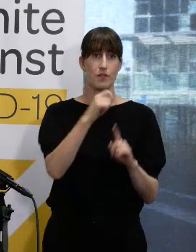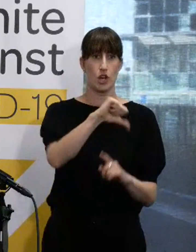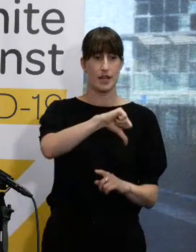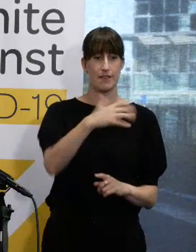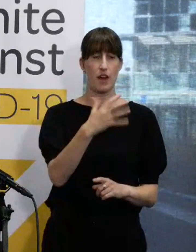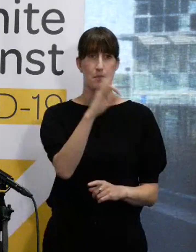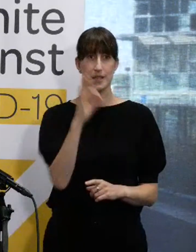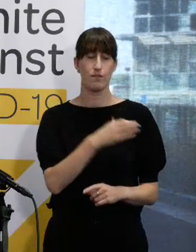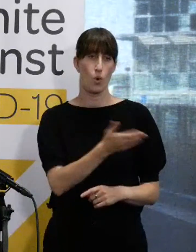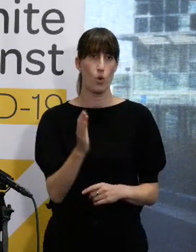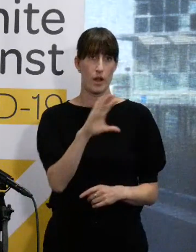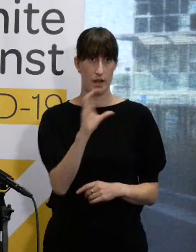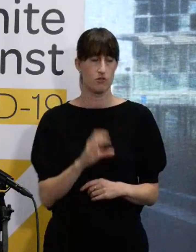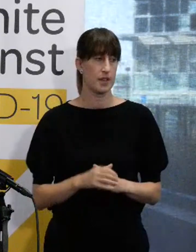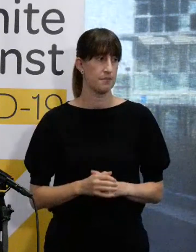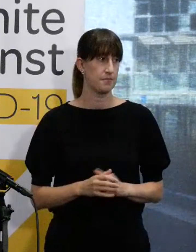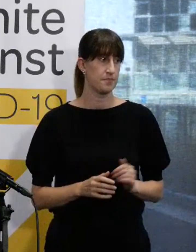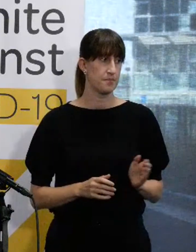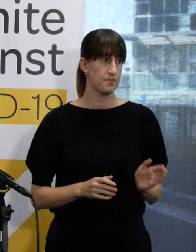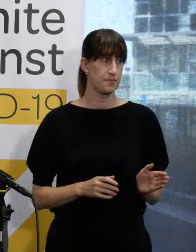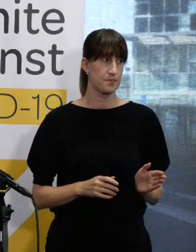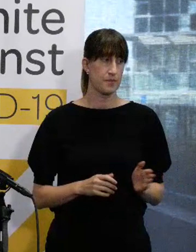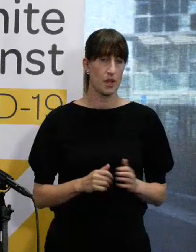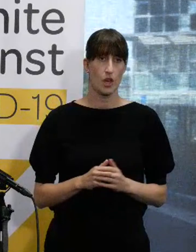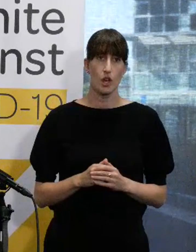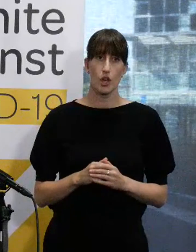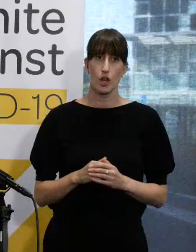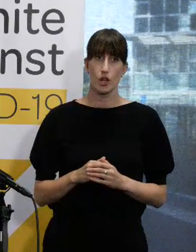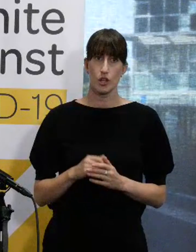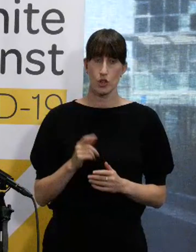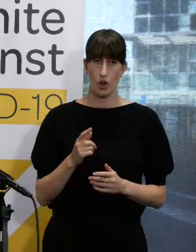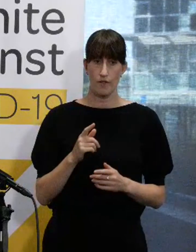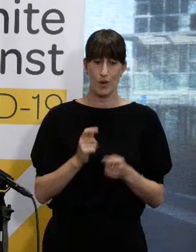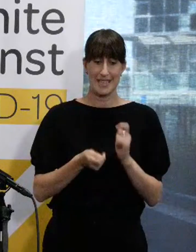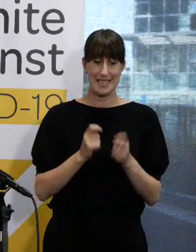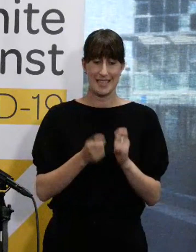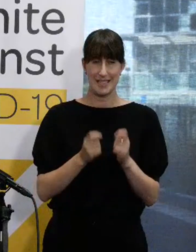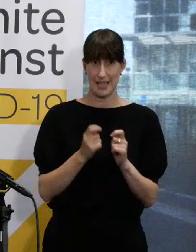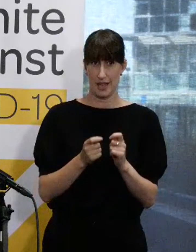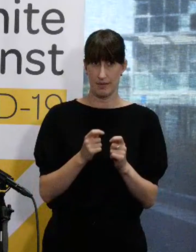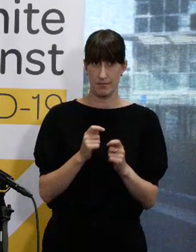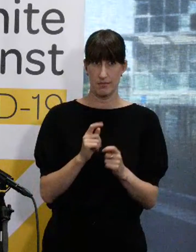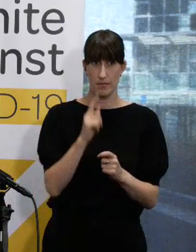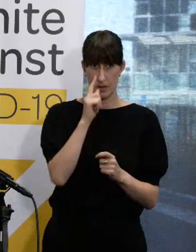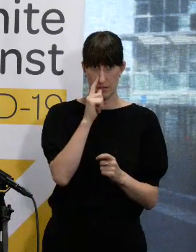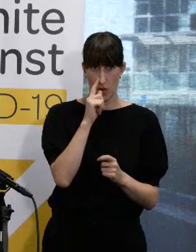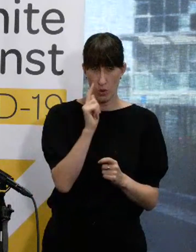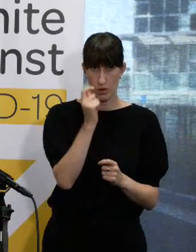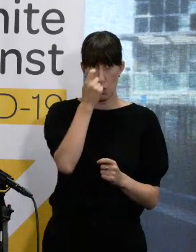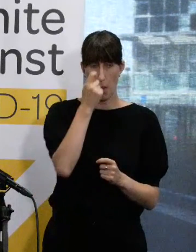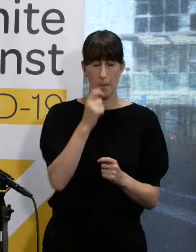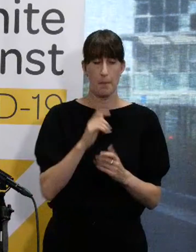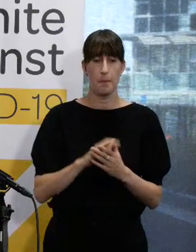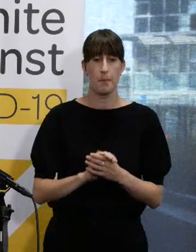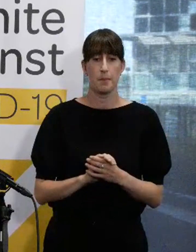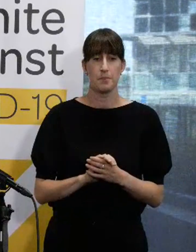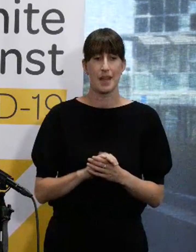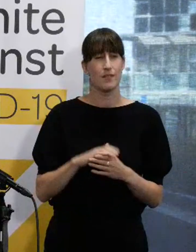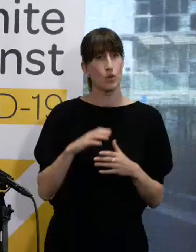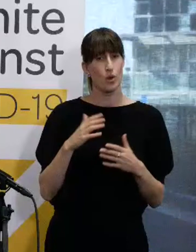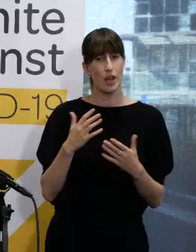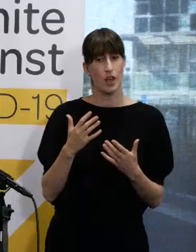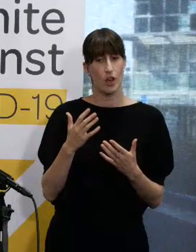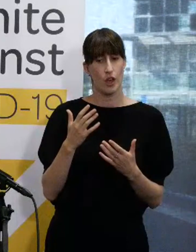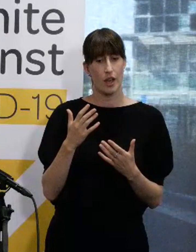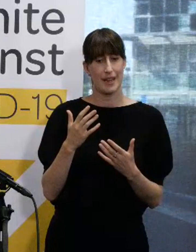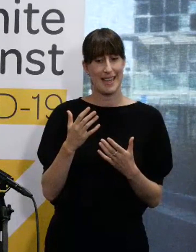pre-departure testing broadly, outside of just the India example, have you received any evidence since January about how